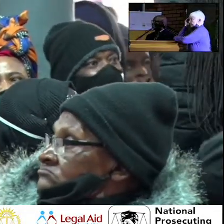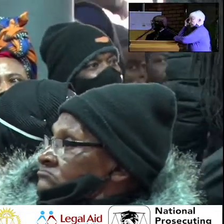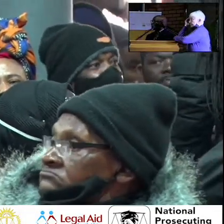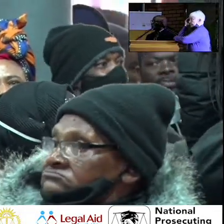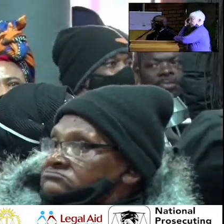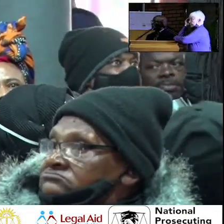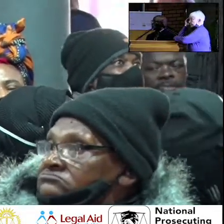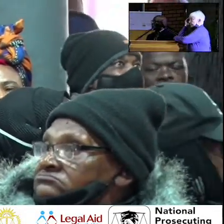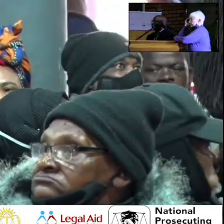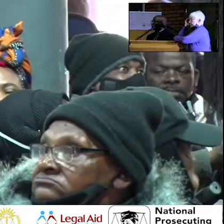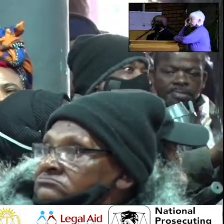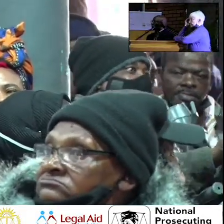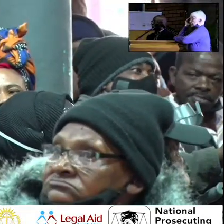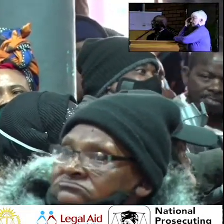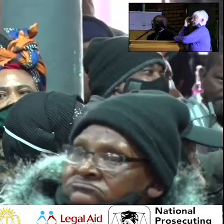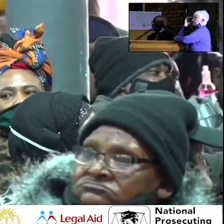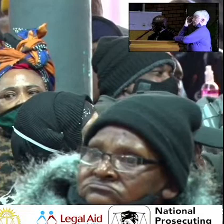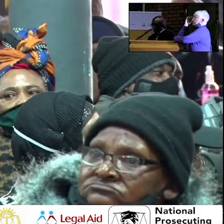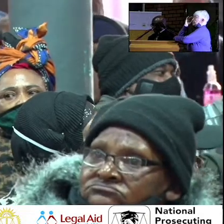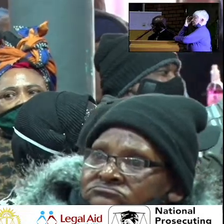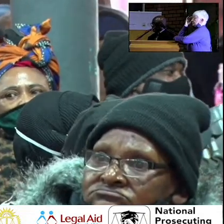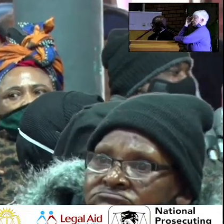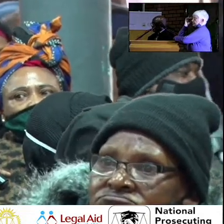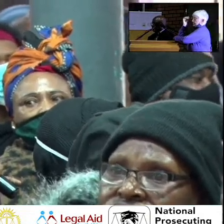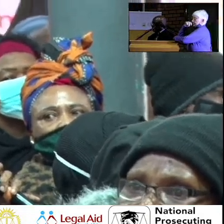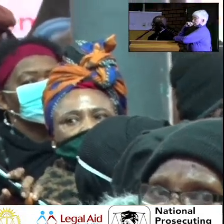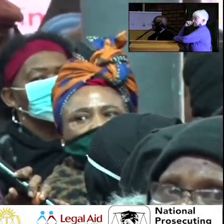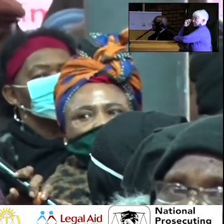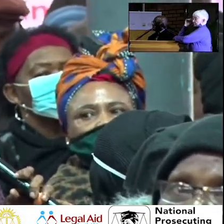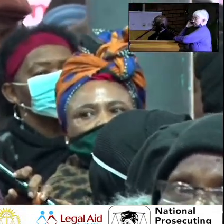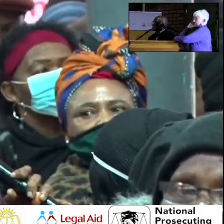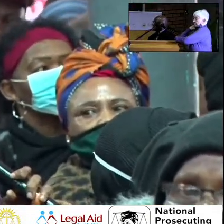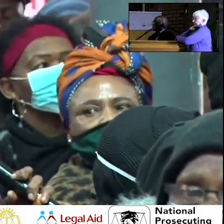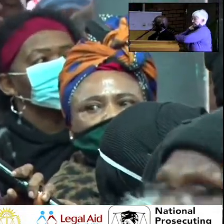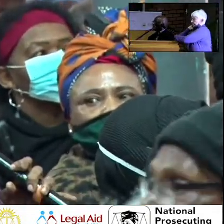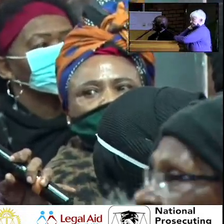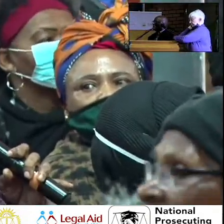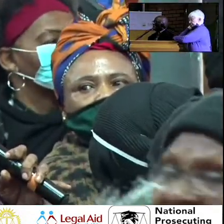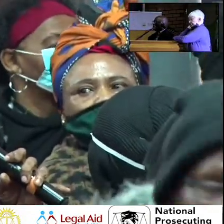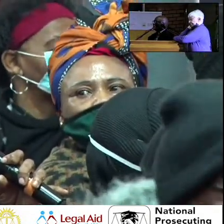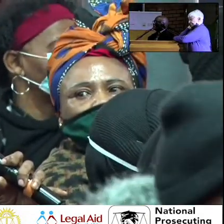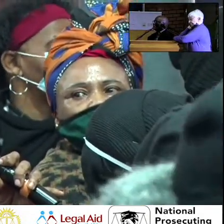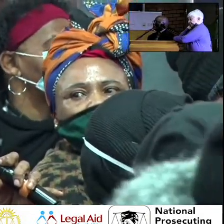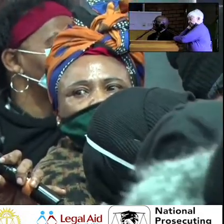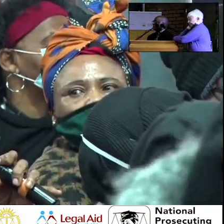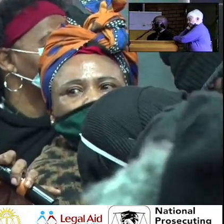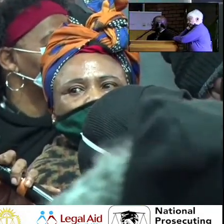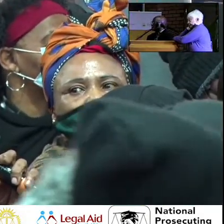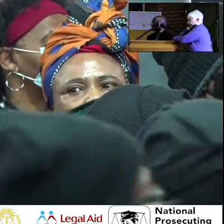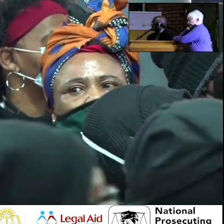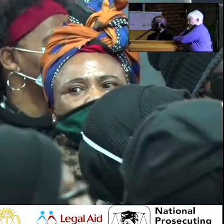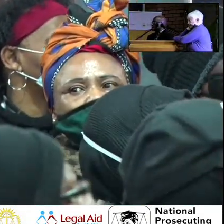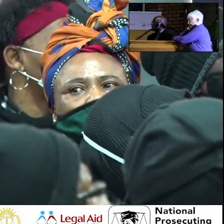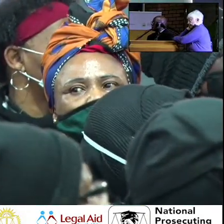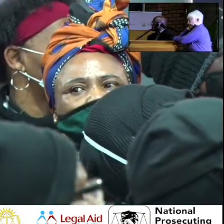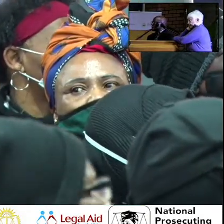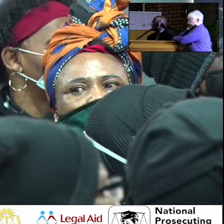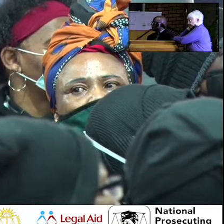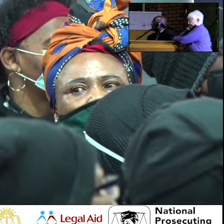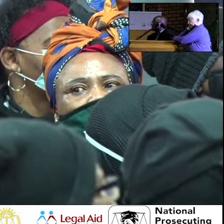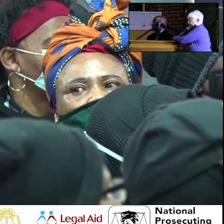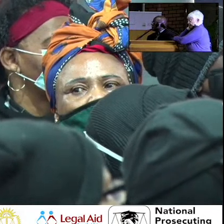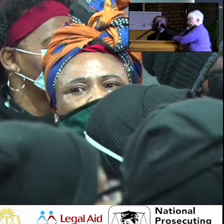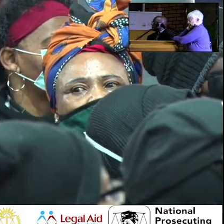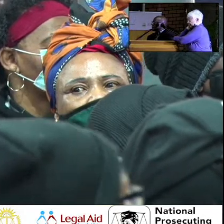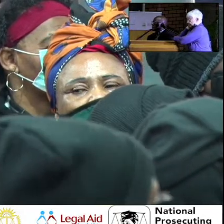Dungokuzora maneli. Andiboni. Ndicela malizo. Ndihlala ndihlala